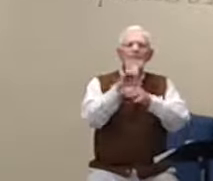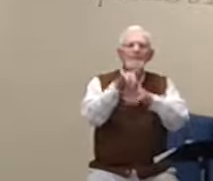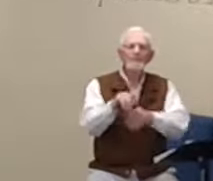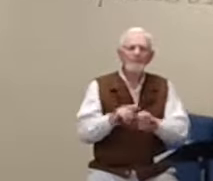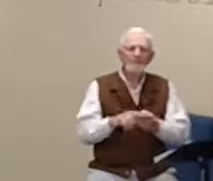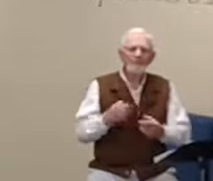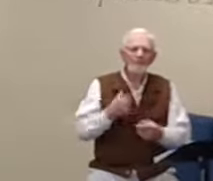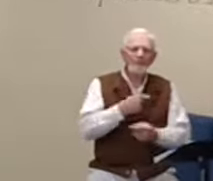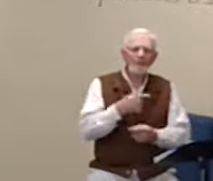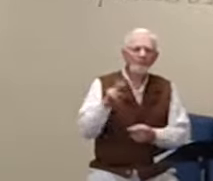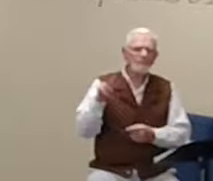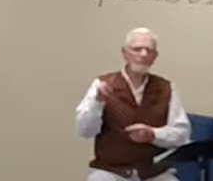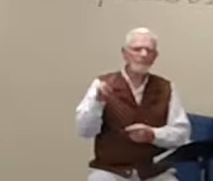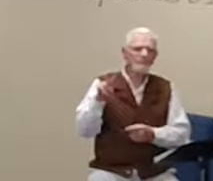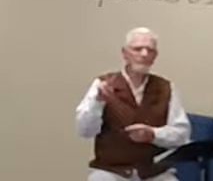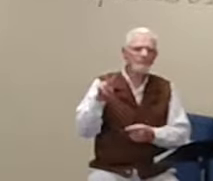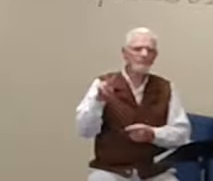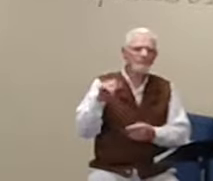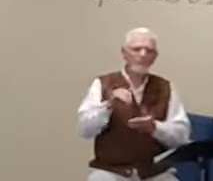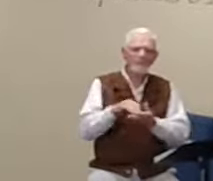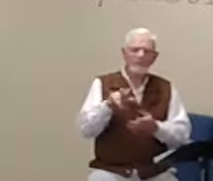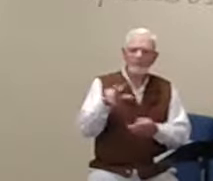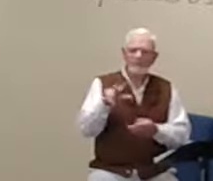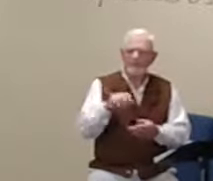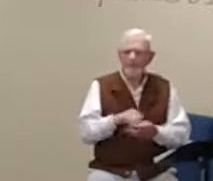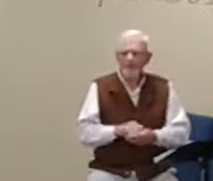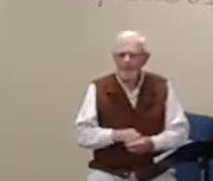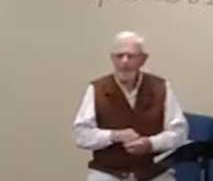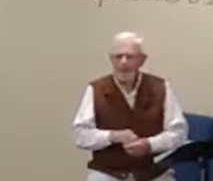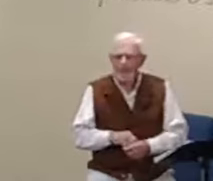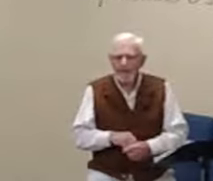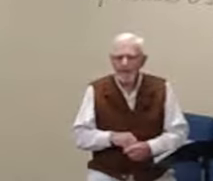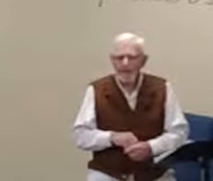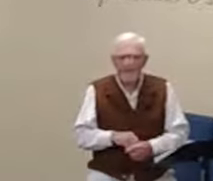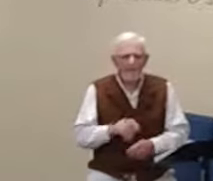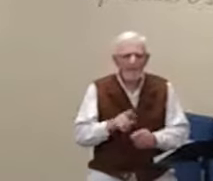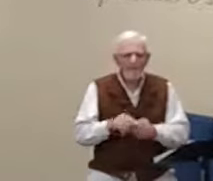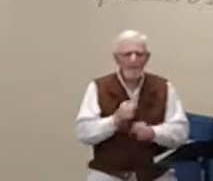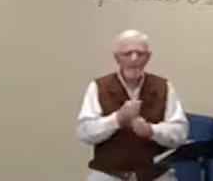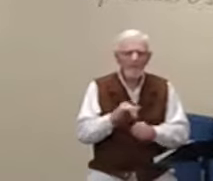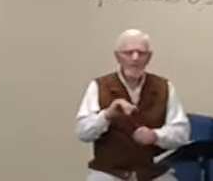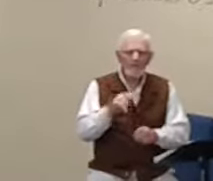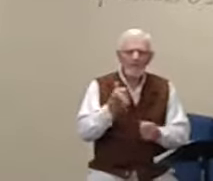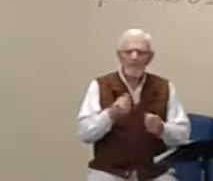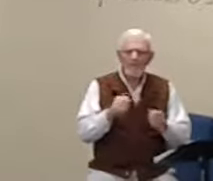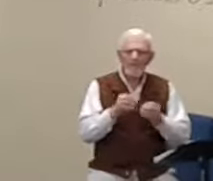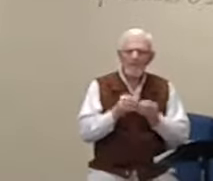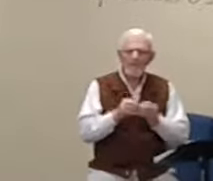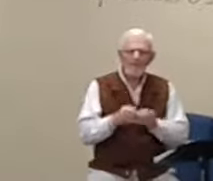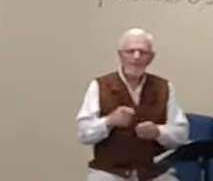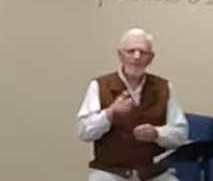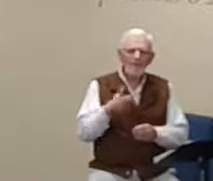years 2003, where we just couldn't make it anymore. And so the Lord,